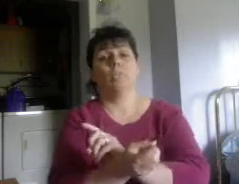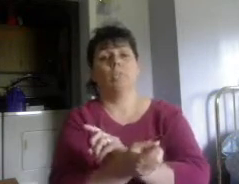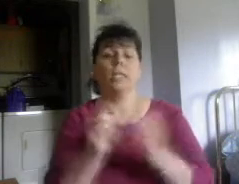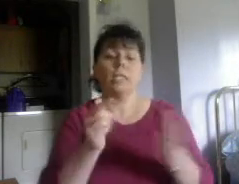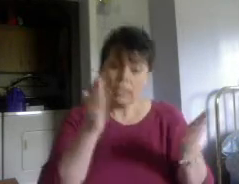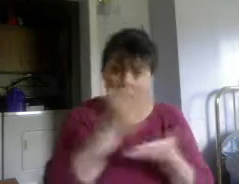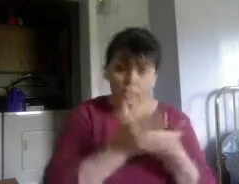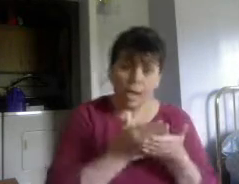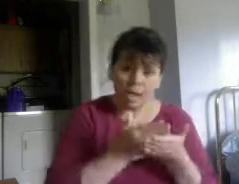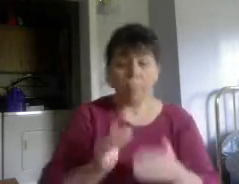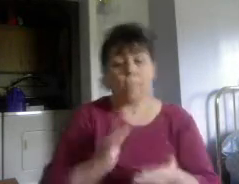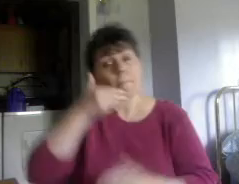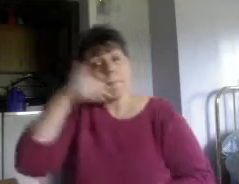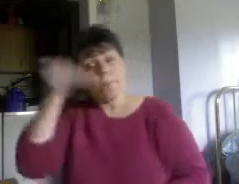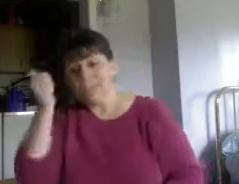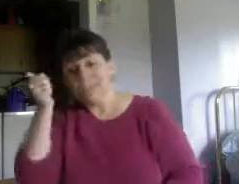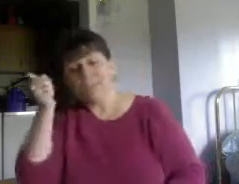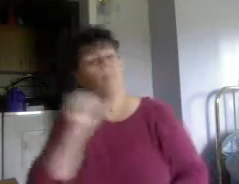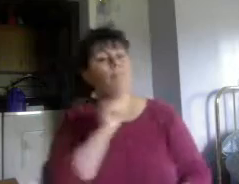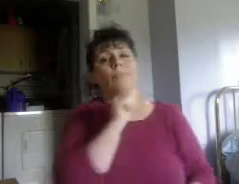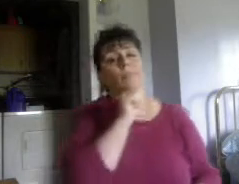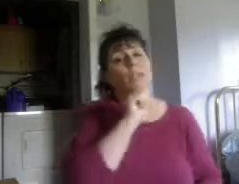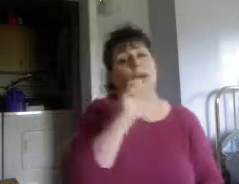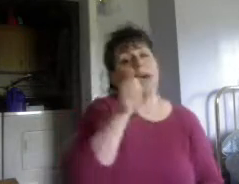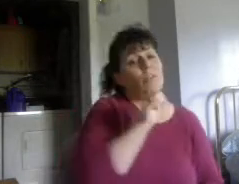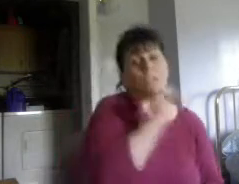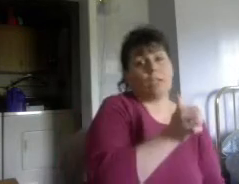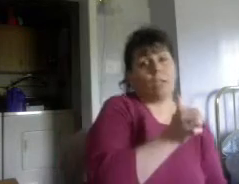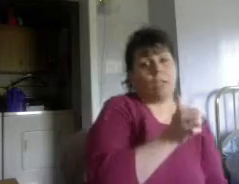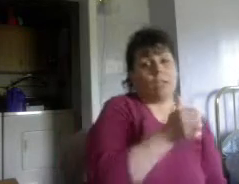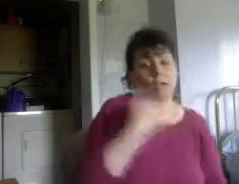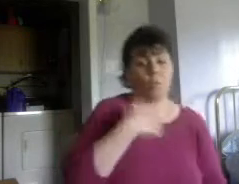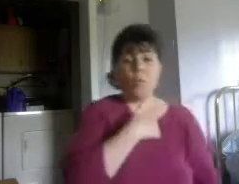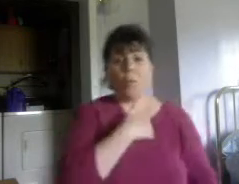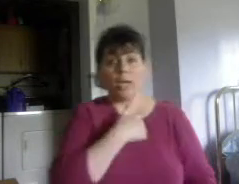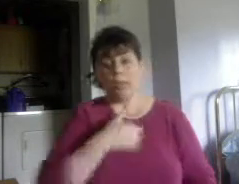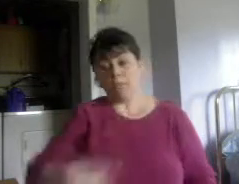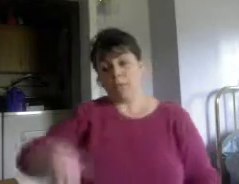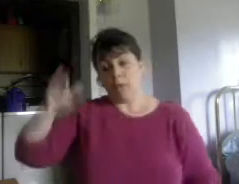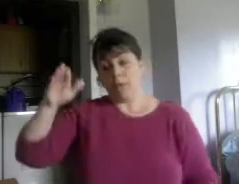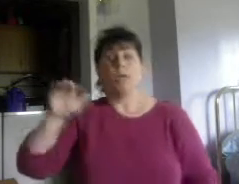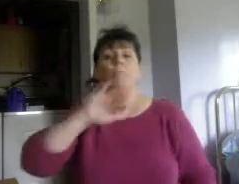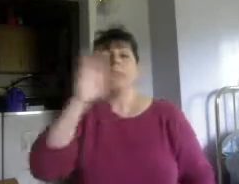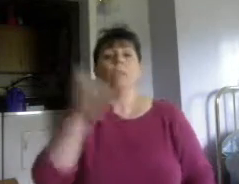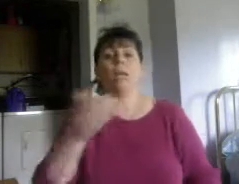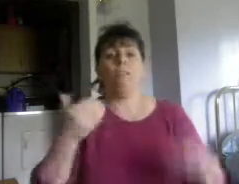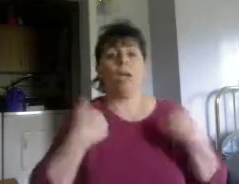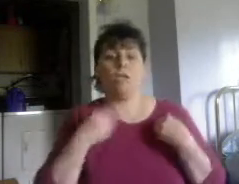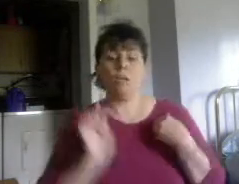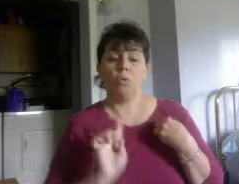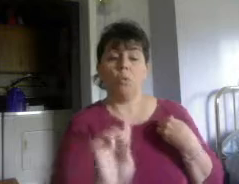mind that we never had to walk through a metal detector or put our book bags through an x-ray machine just to go to